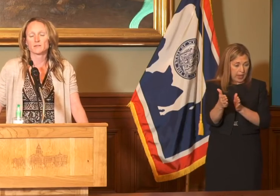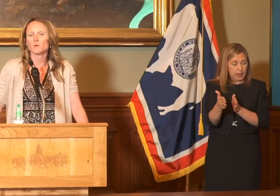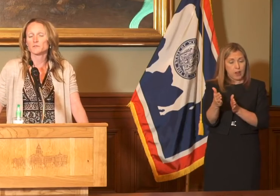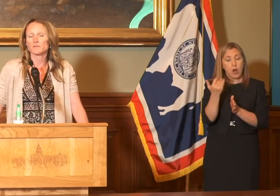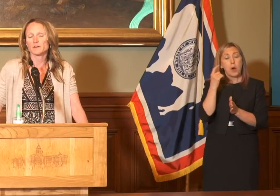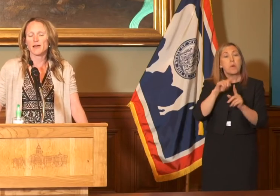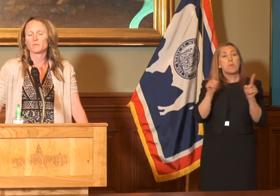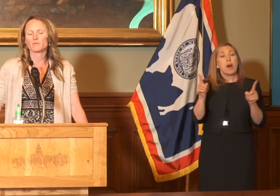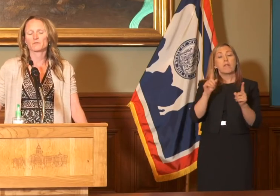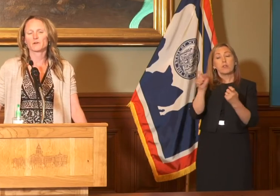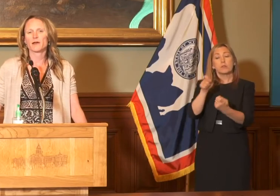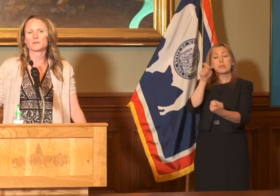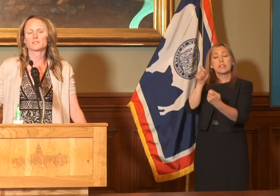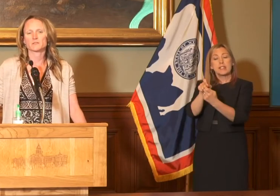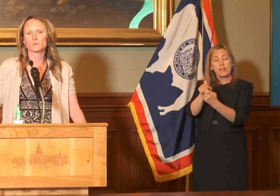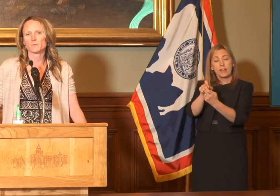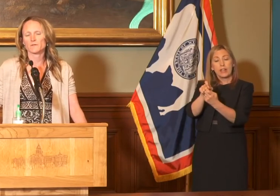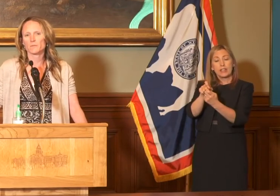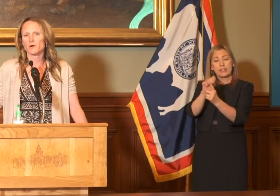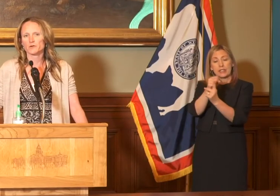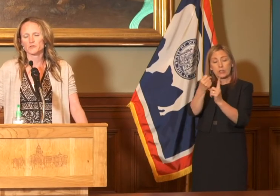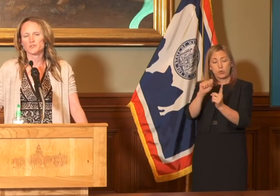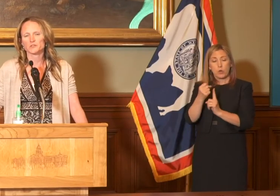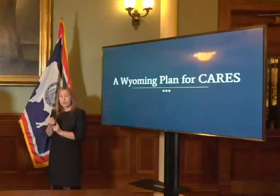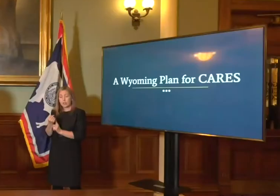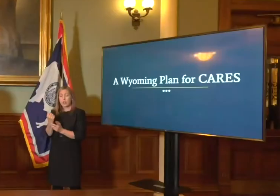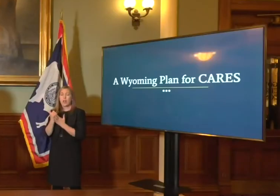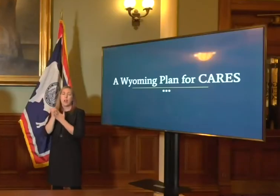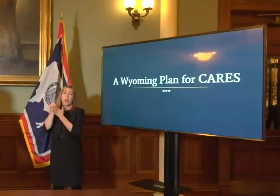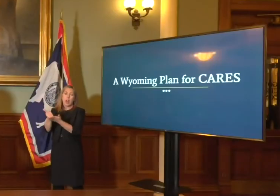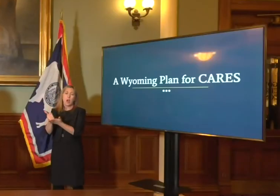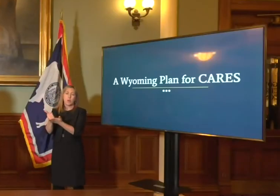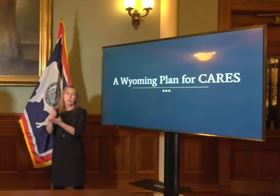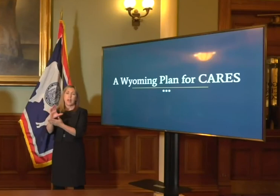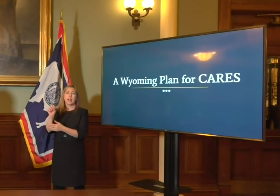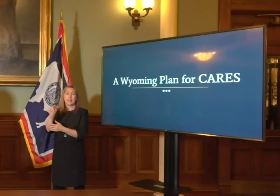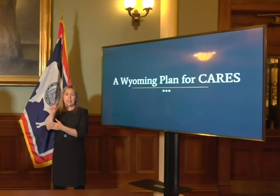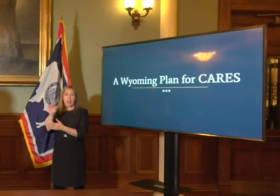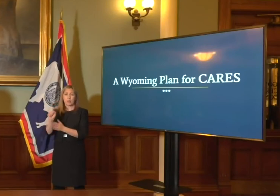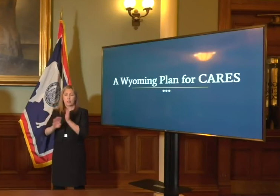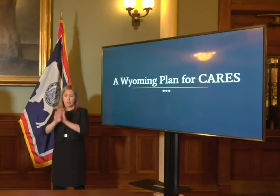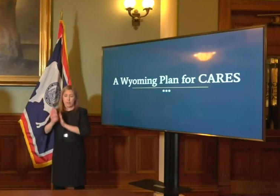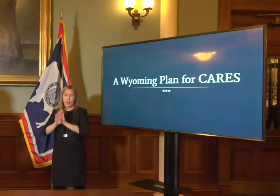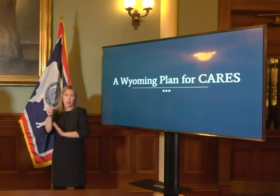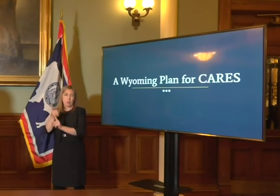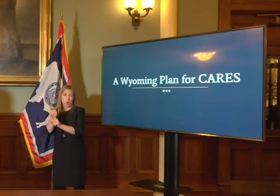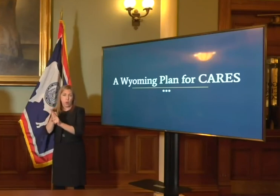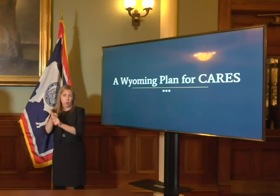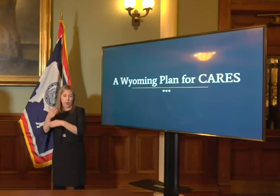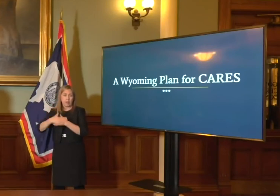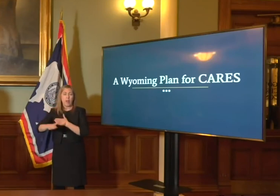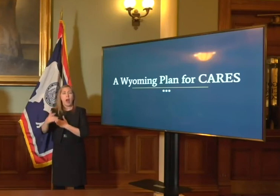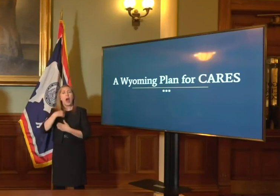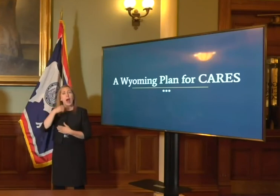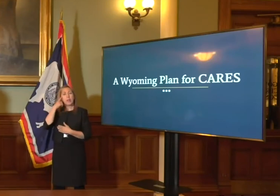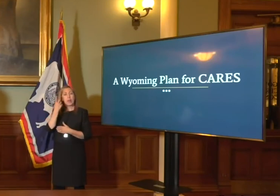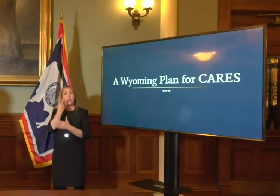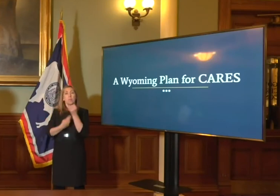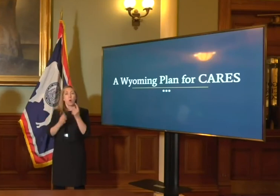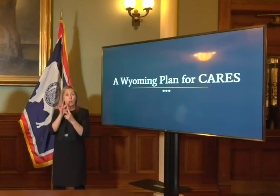that it's also very helpful for counties to work with their partners to develop their own plans going forward. So I think both options are good.